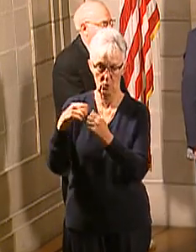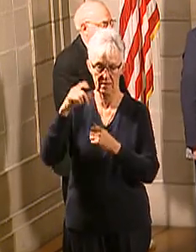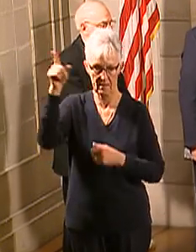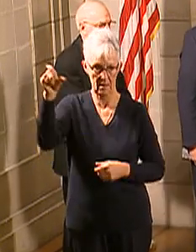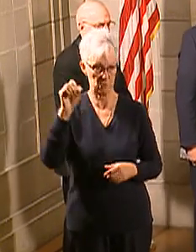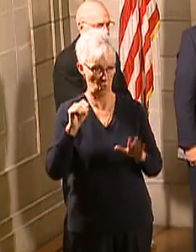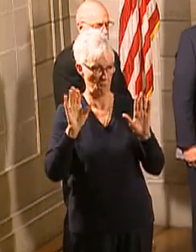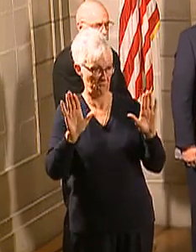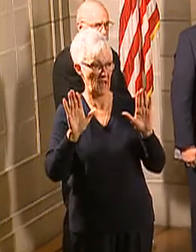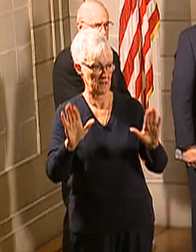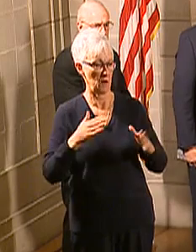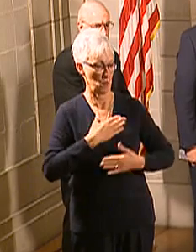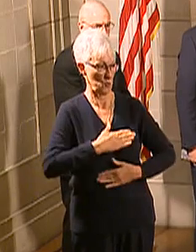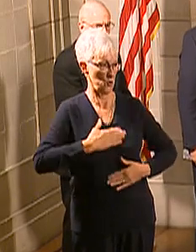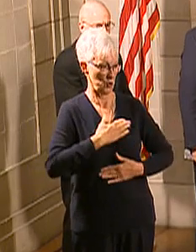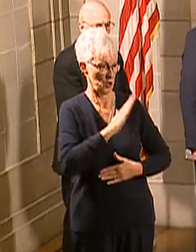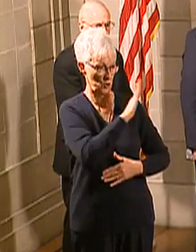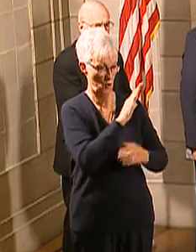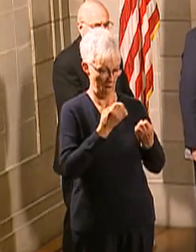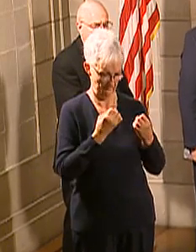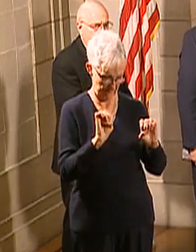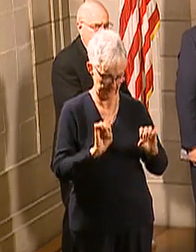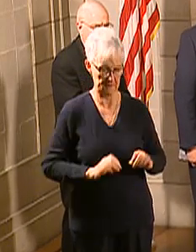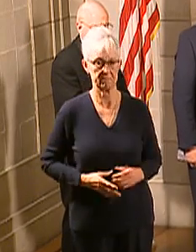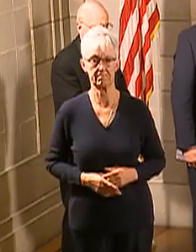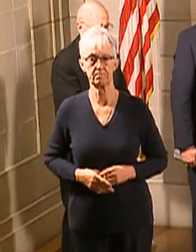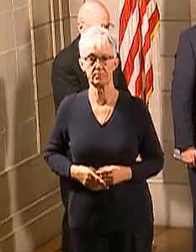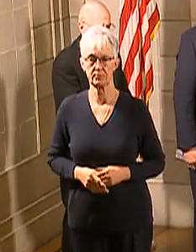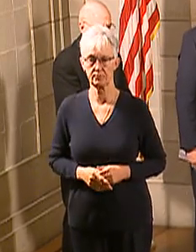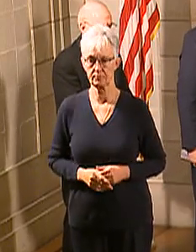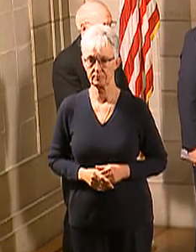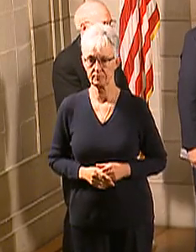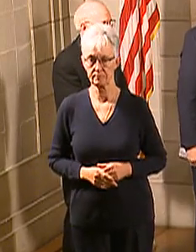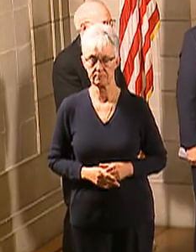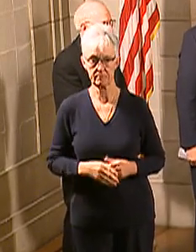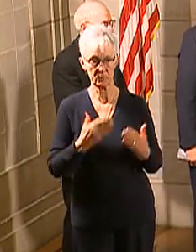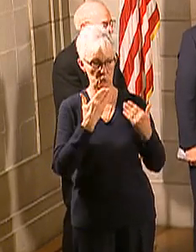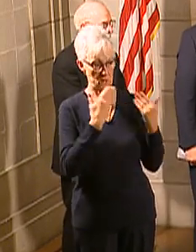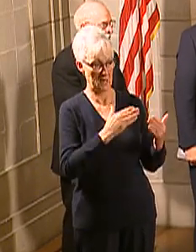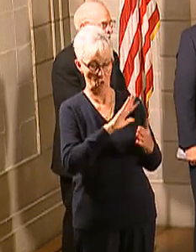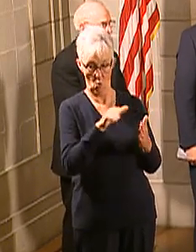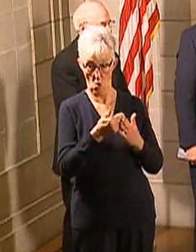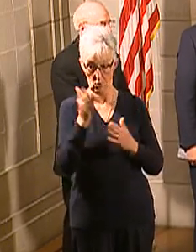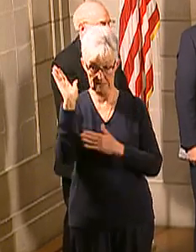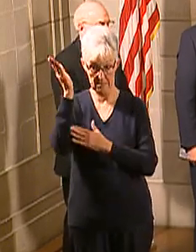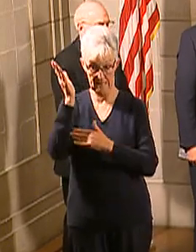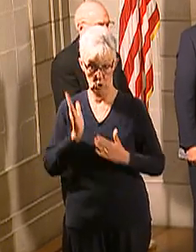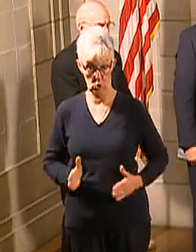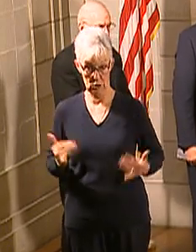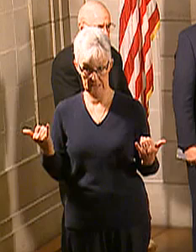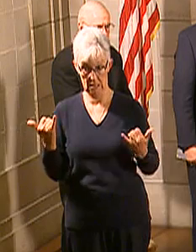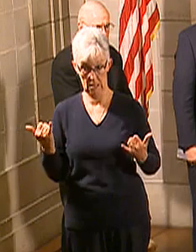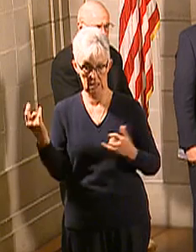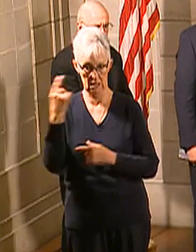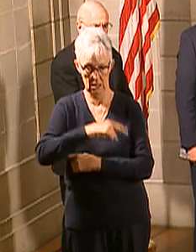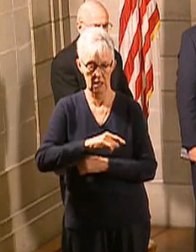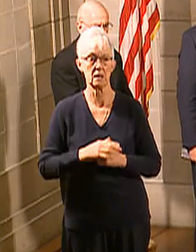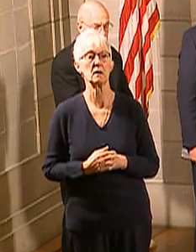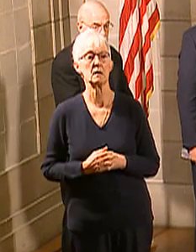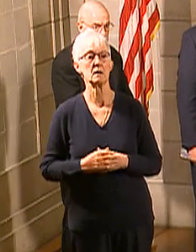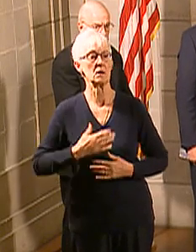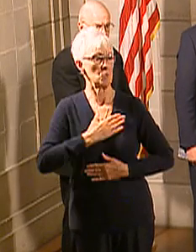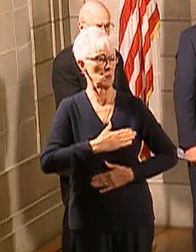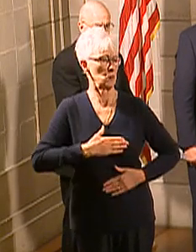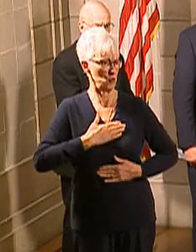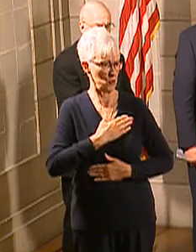fantastic. So appreciate all that work. Great. All right, so I want to thank all of our speakers here today. I really appreciate the opportunity to